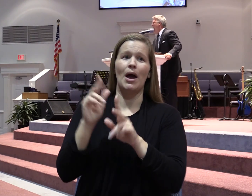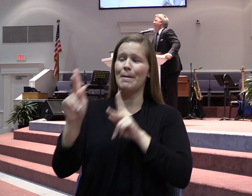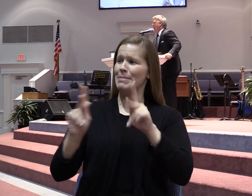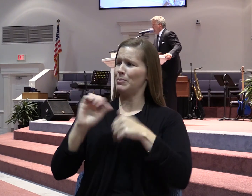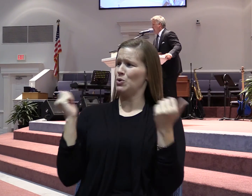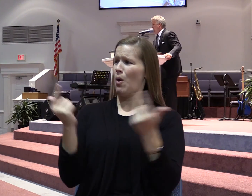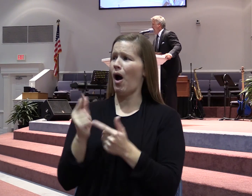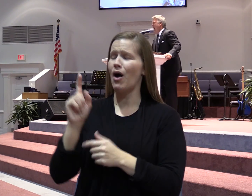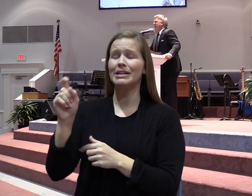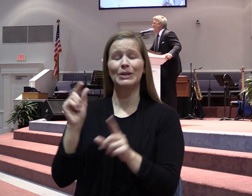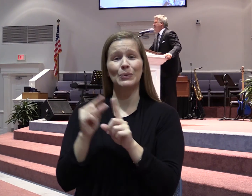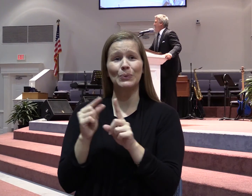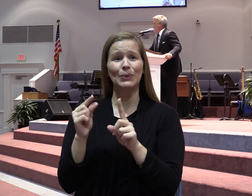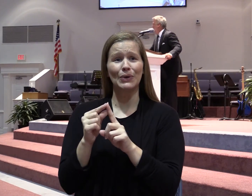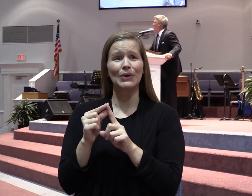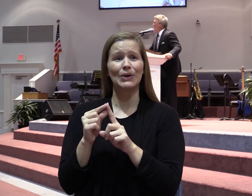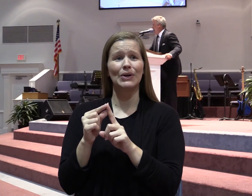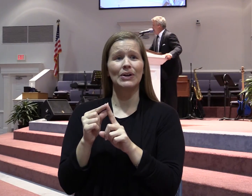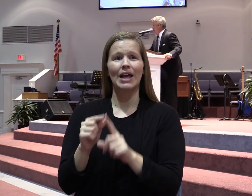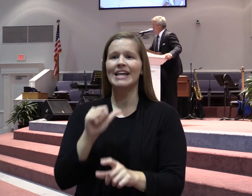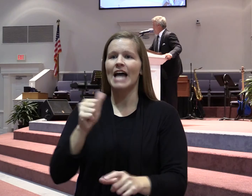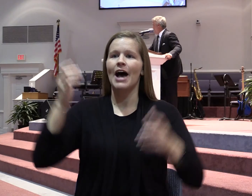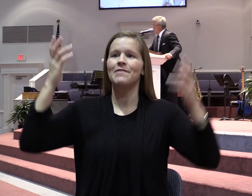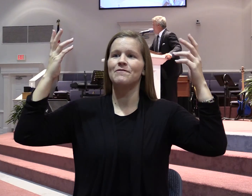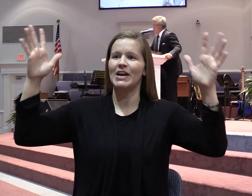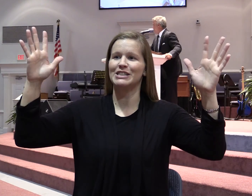need of a word. It's not over.